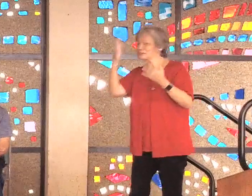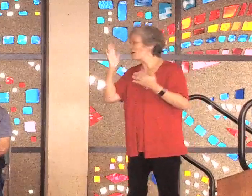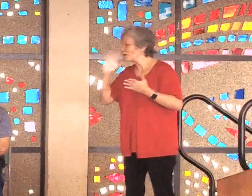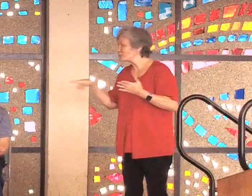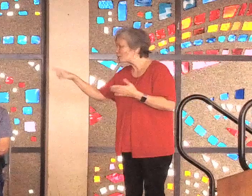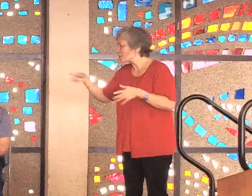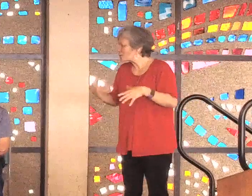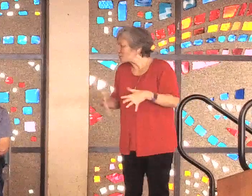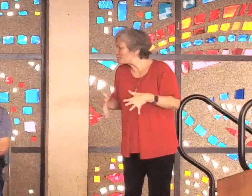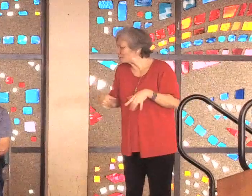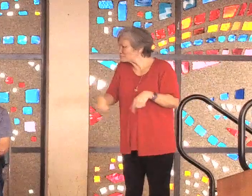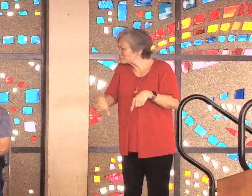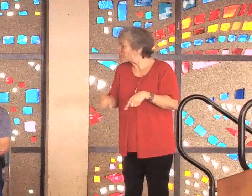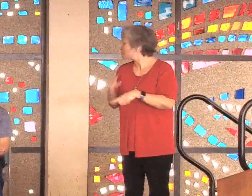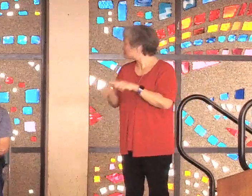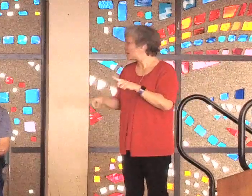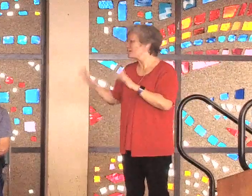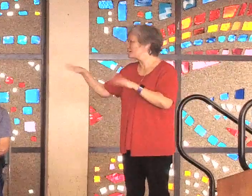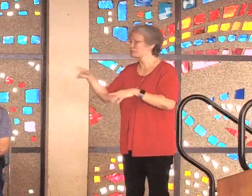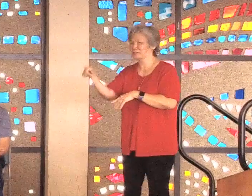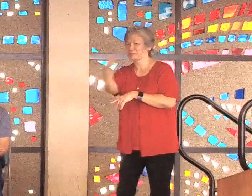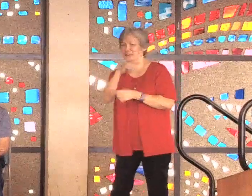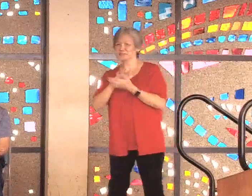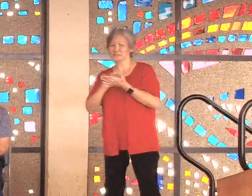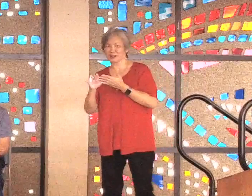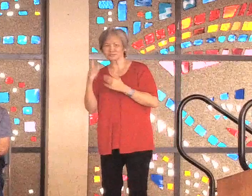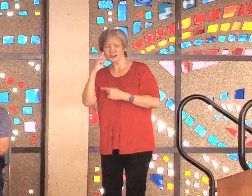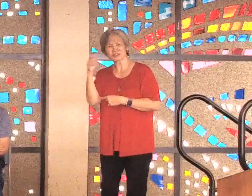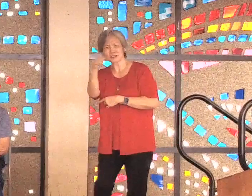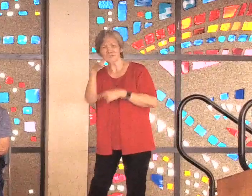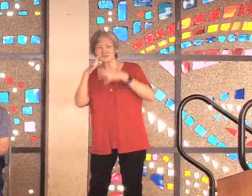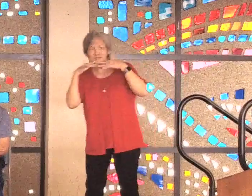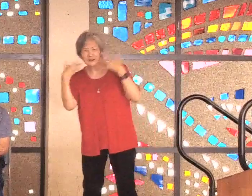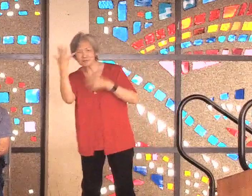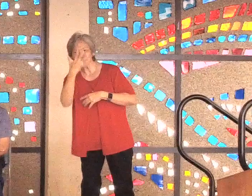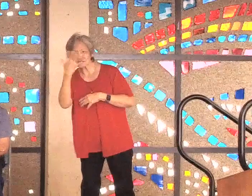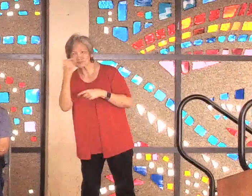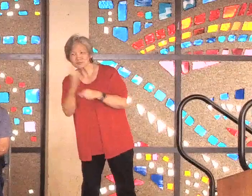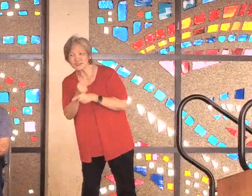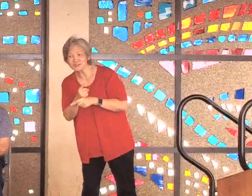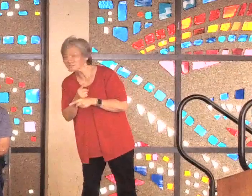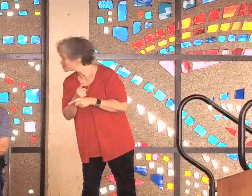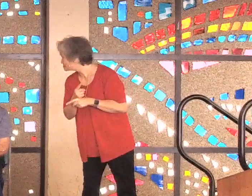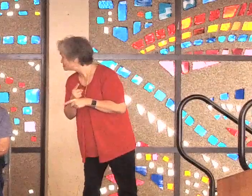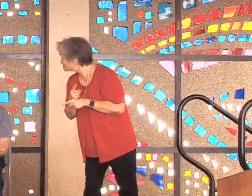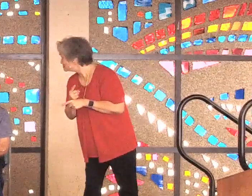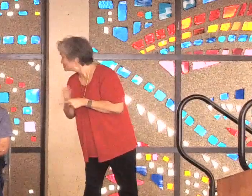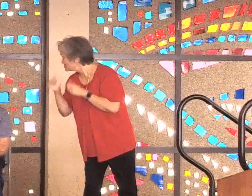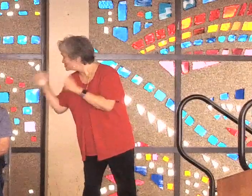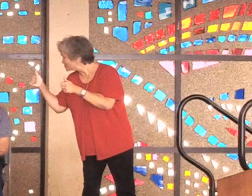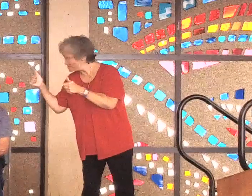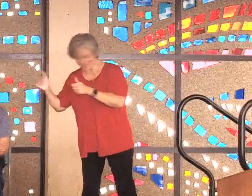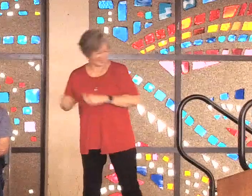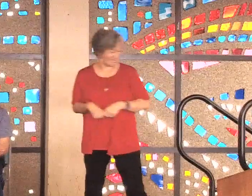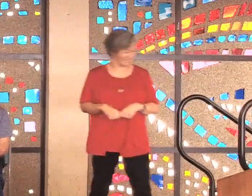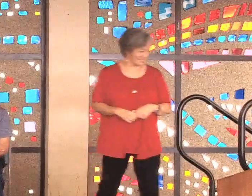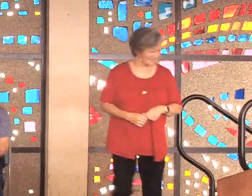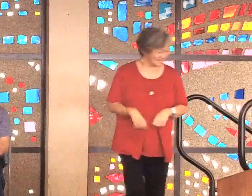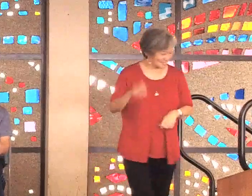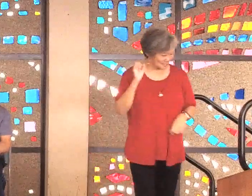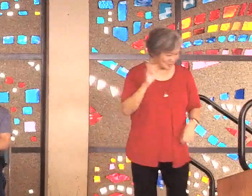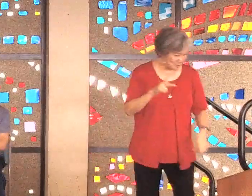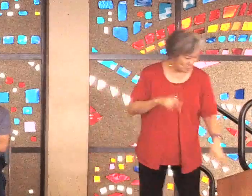very much for coming. And I know that they're nervous, you know, but it's okay. We are nice people, right? Friendly faces, right? Okay, all right,